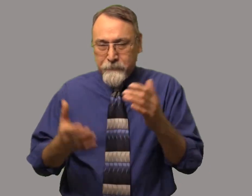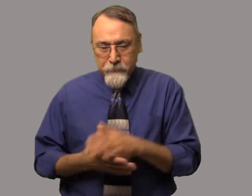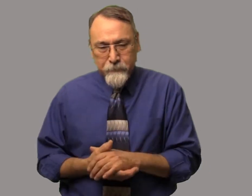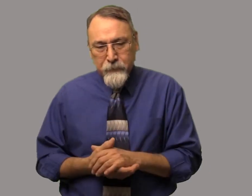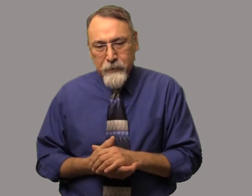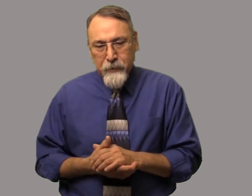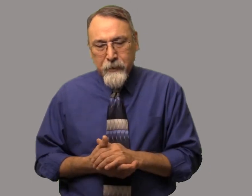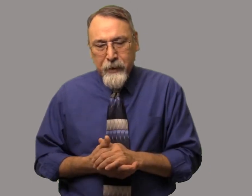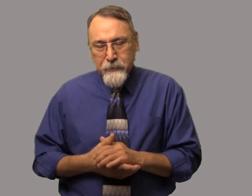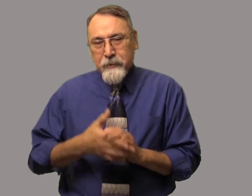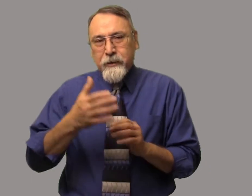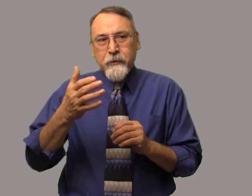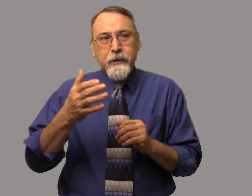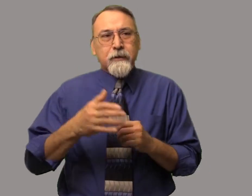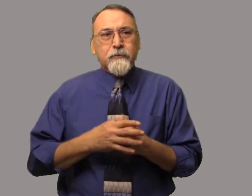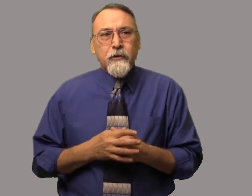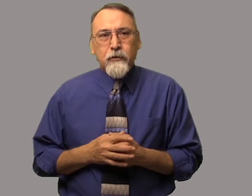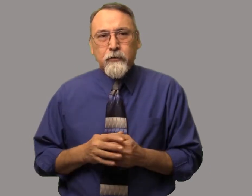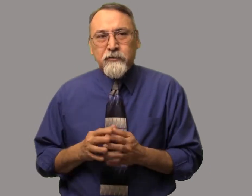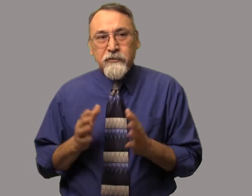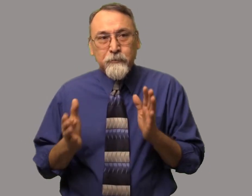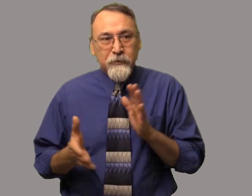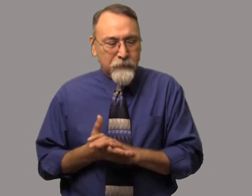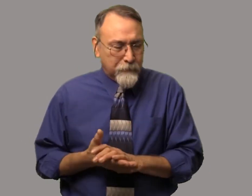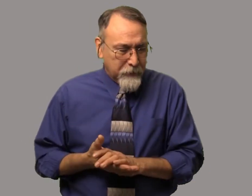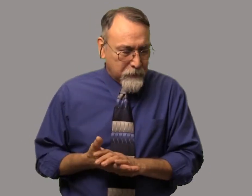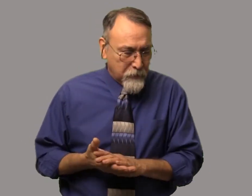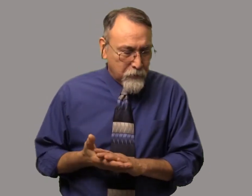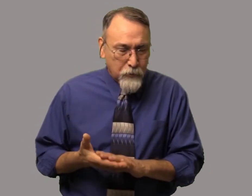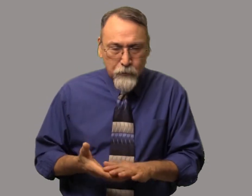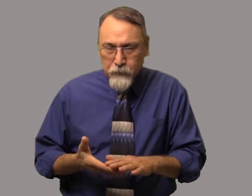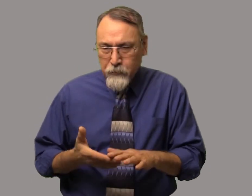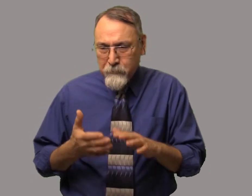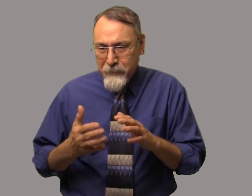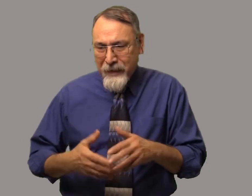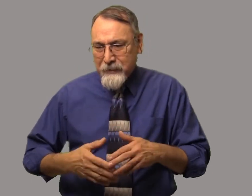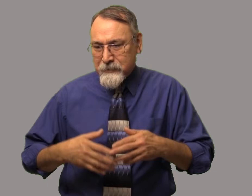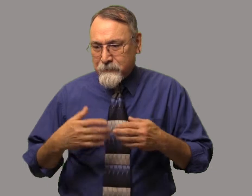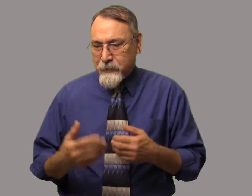whenever. And then there is those specific user managed